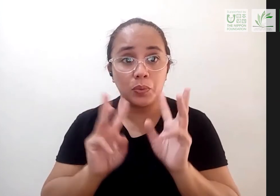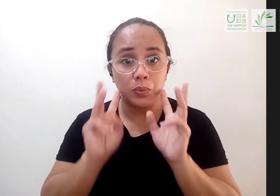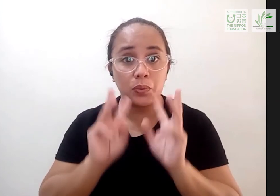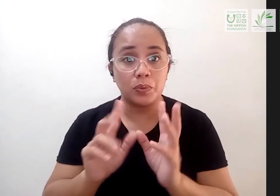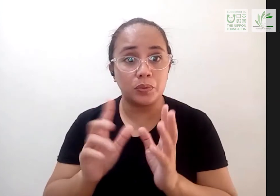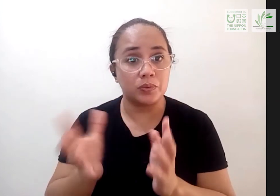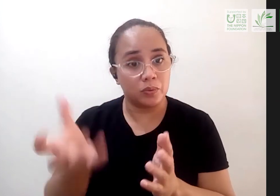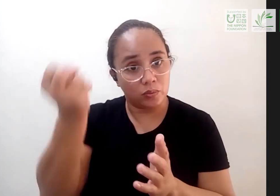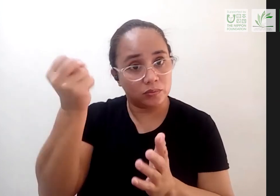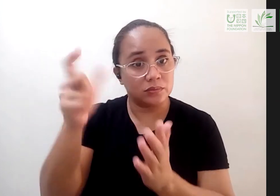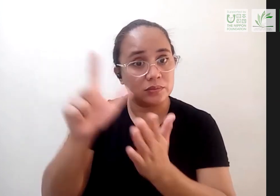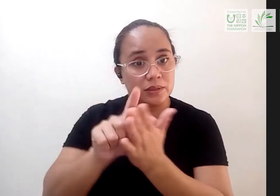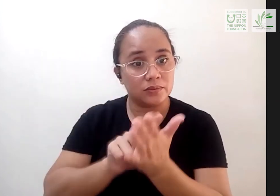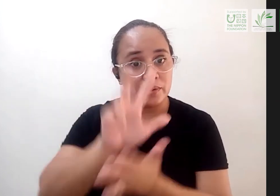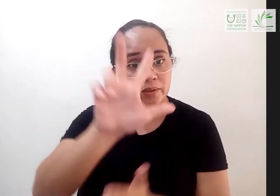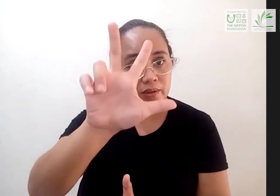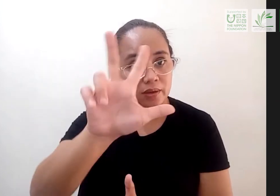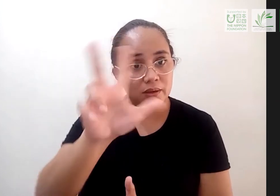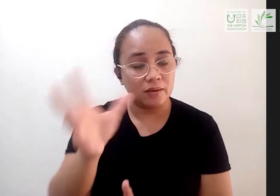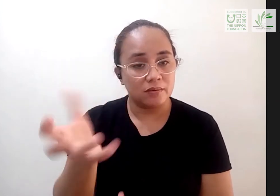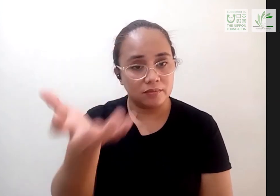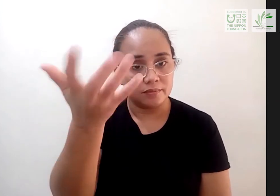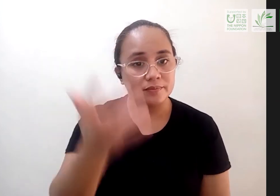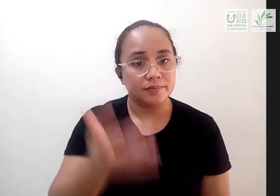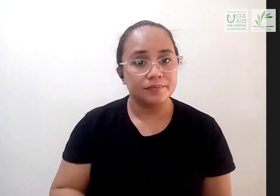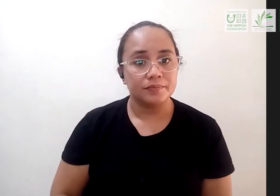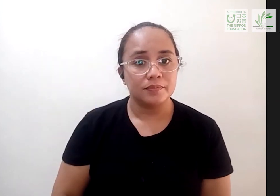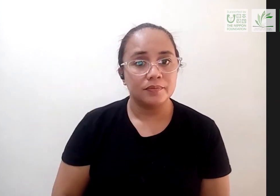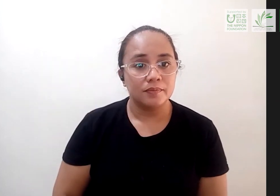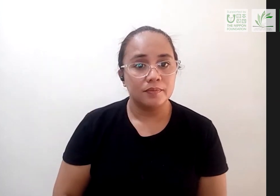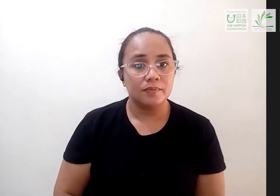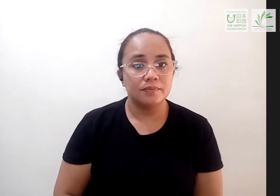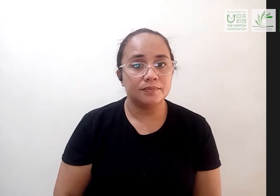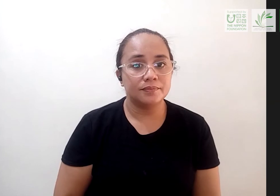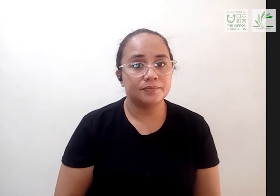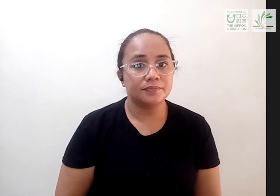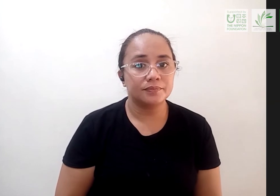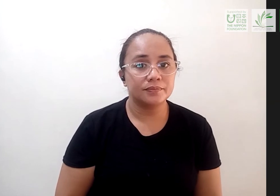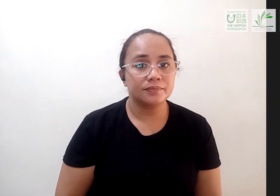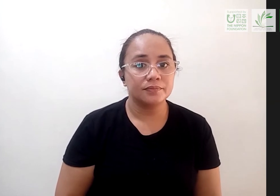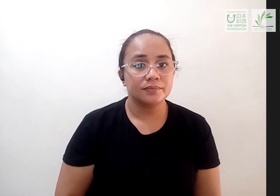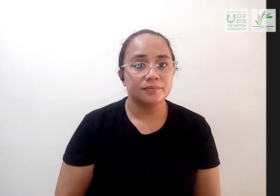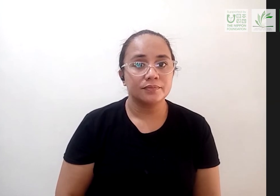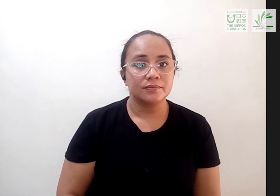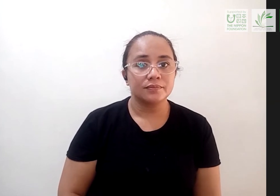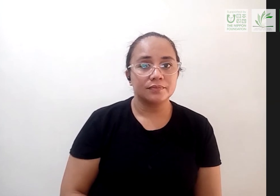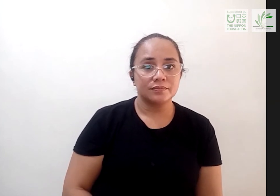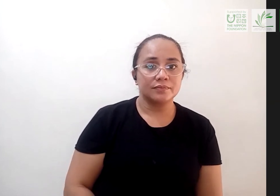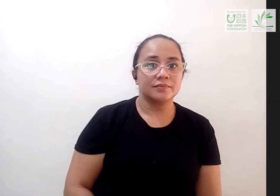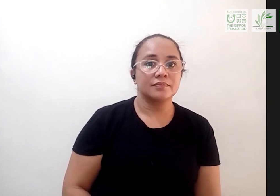computer. Okay. Oops, all right, this is going to be Vietnamese, I think.